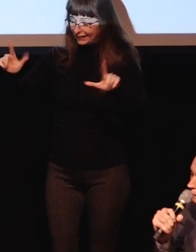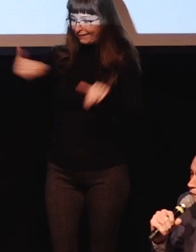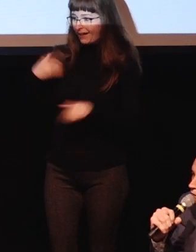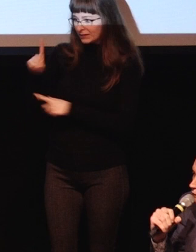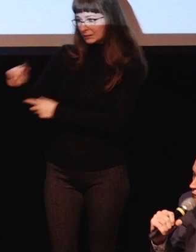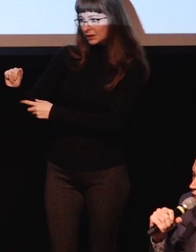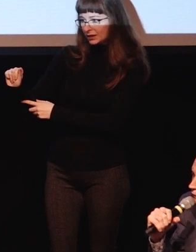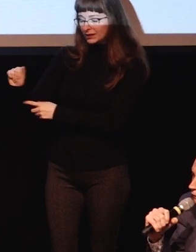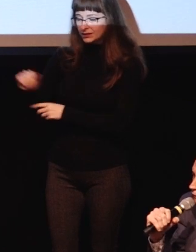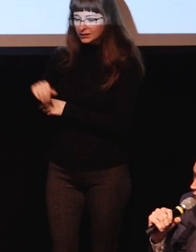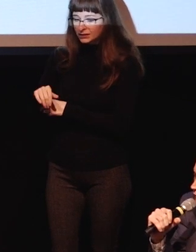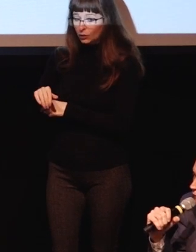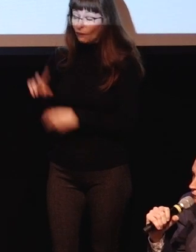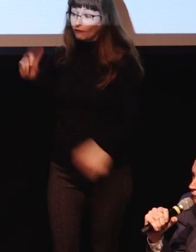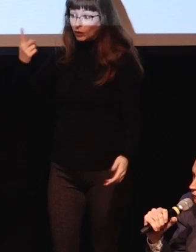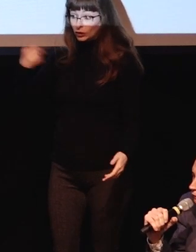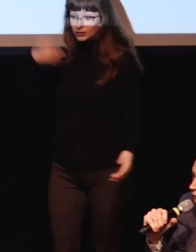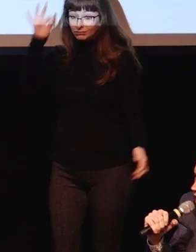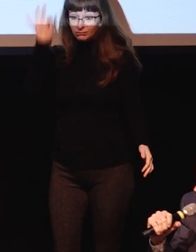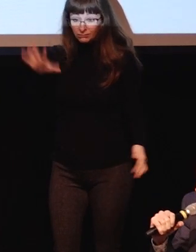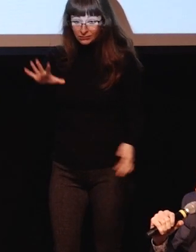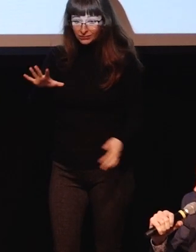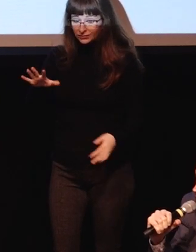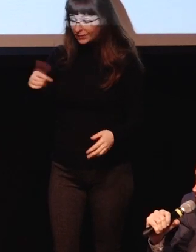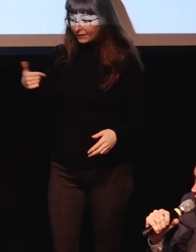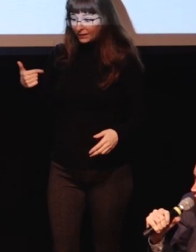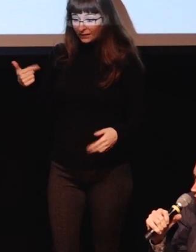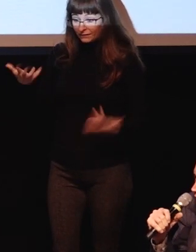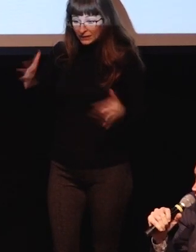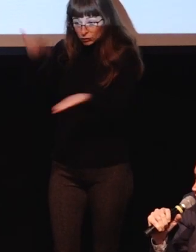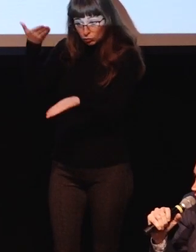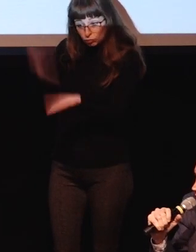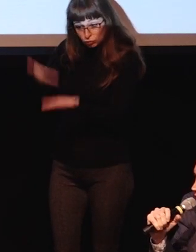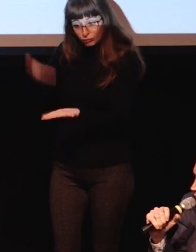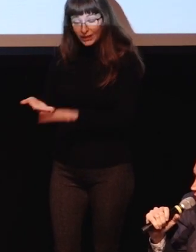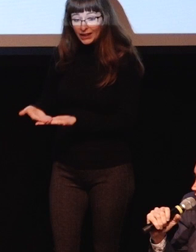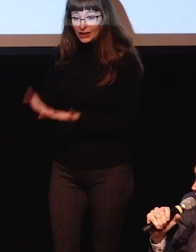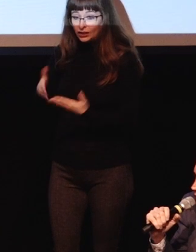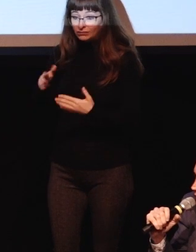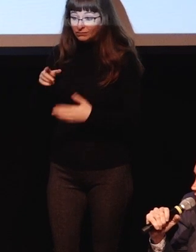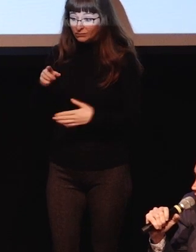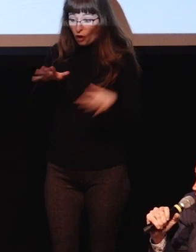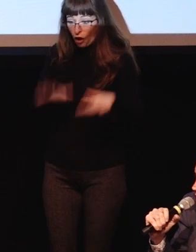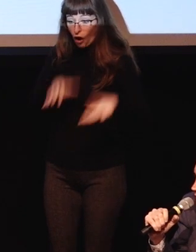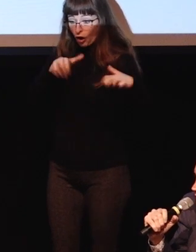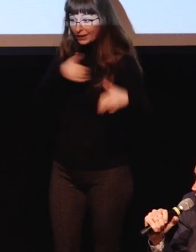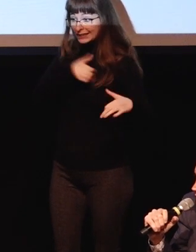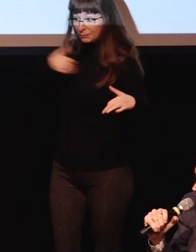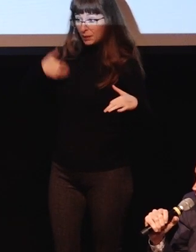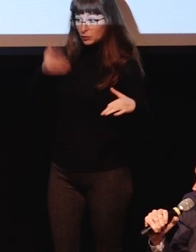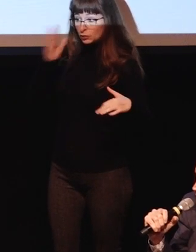disabilities. So the first thing that I would offer is it's proven that as audience members, they are more likely